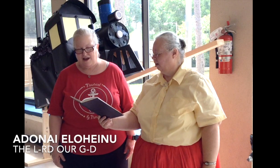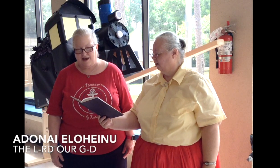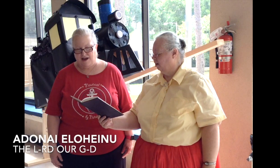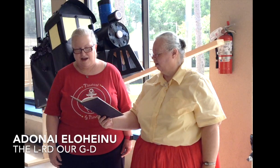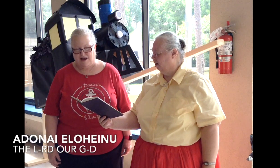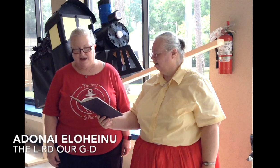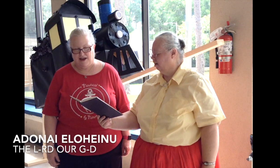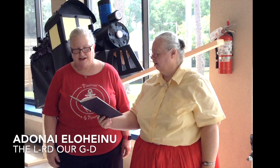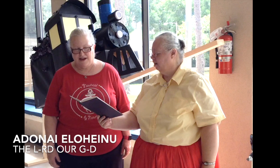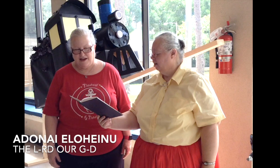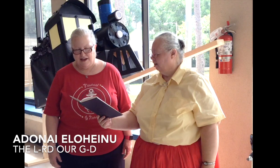Adonai